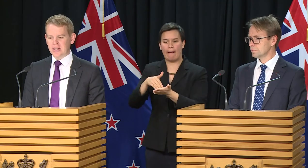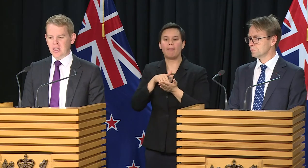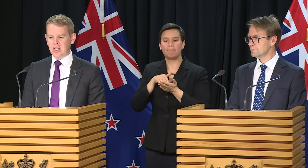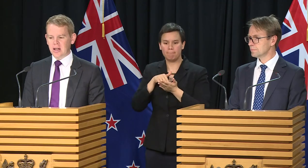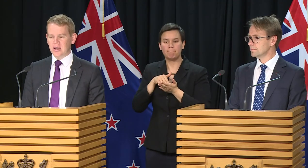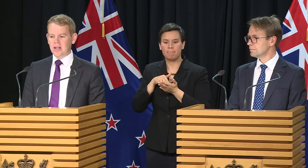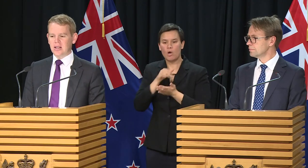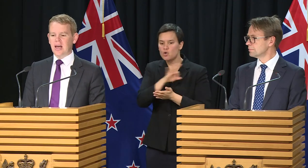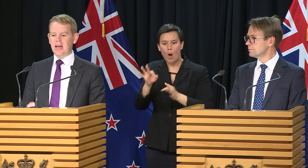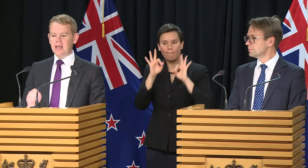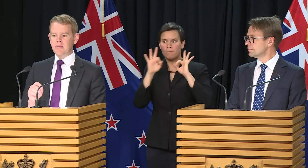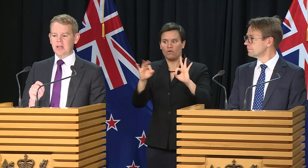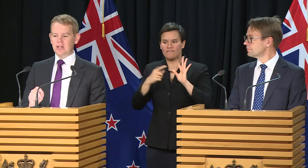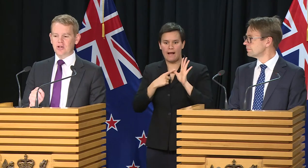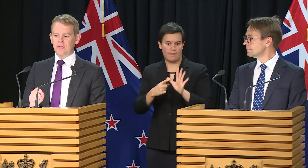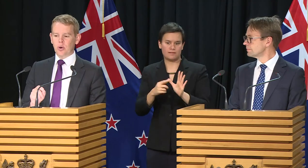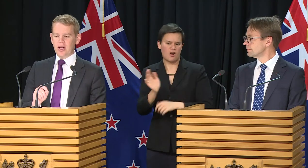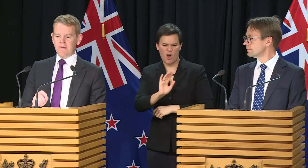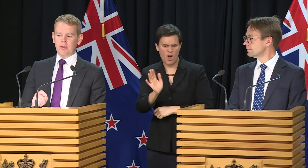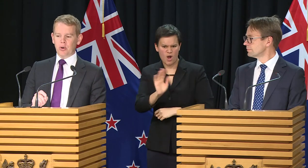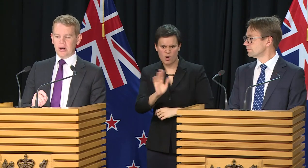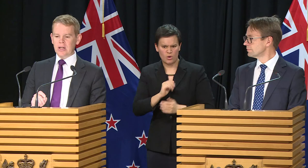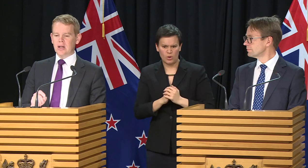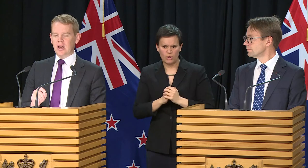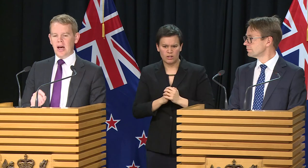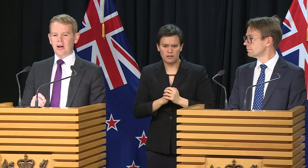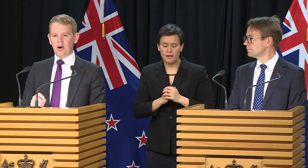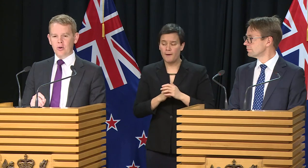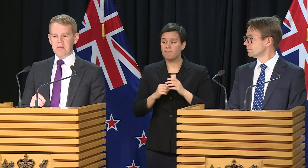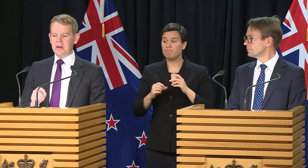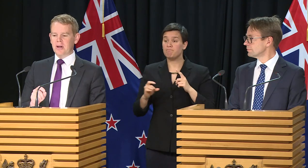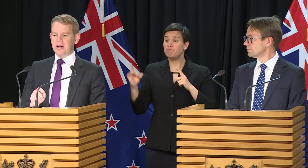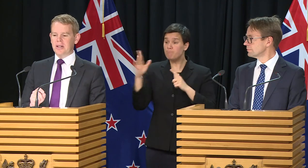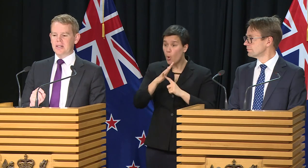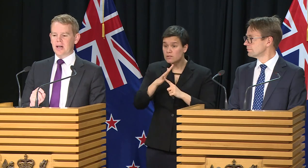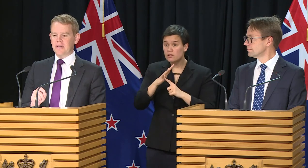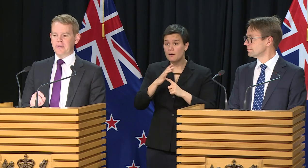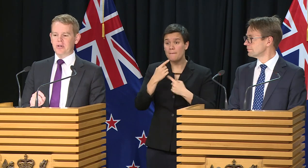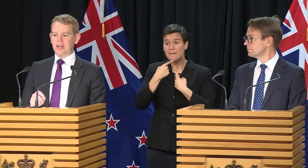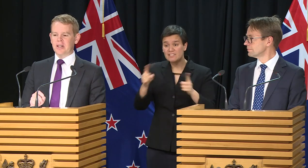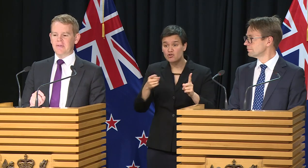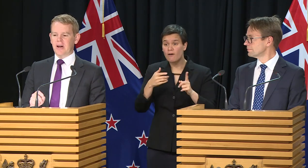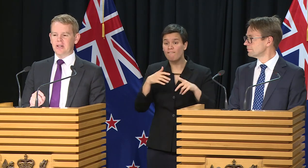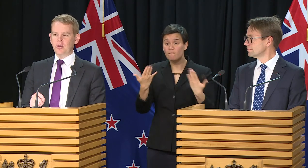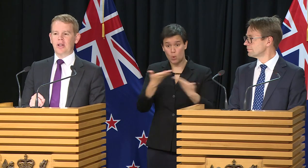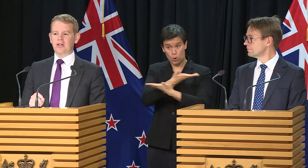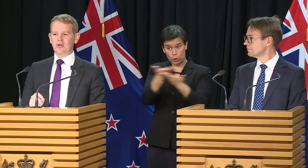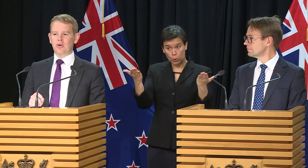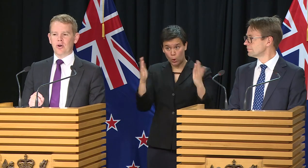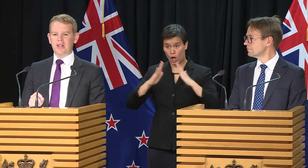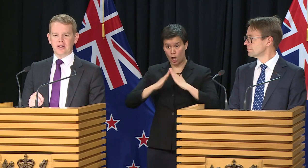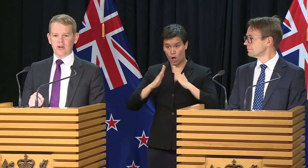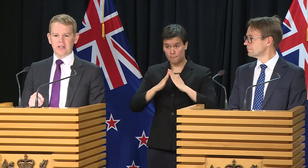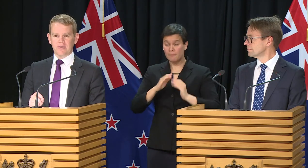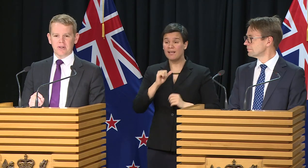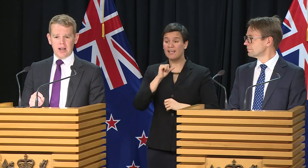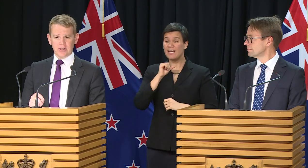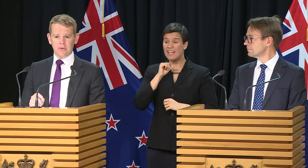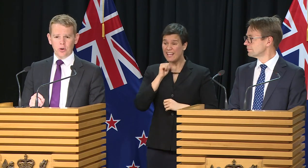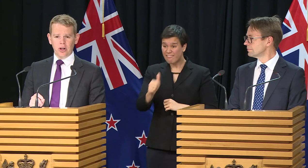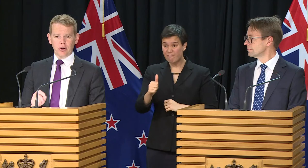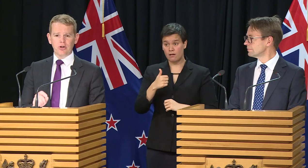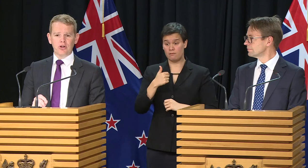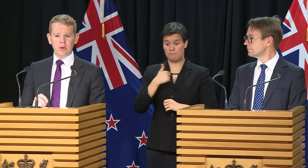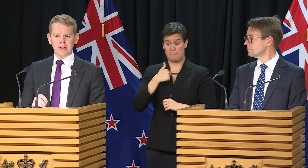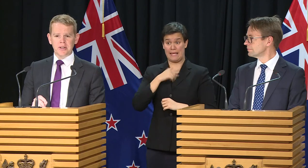the absolute answer here, the key message for everybody at home is, if you suddenly found that you had to do your contact tracing for the